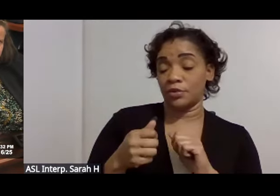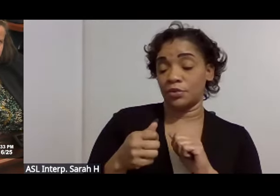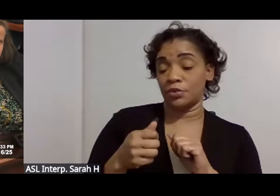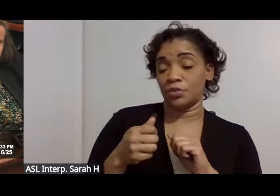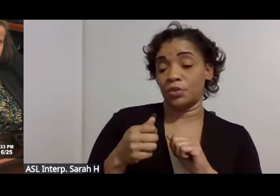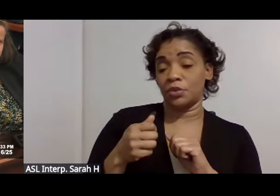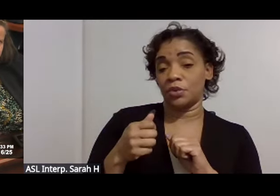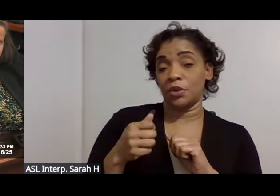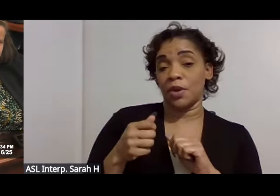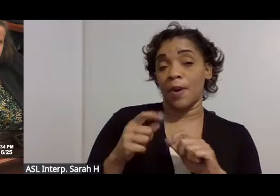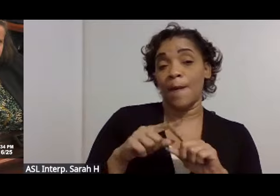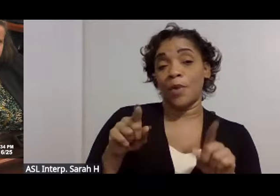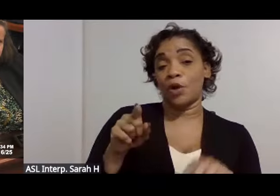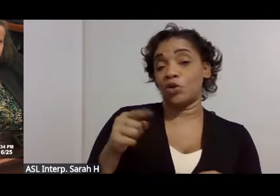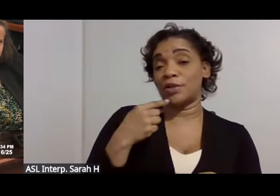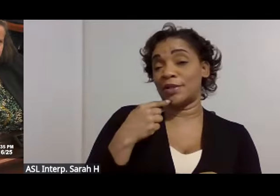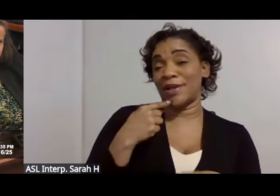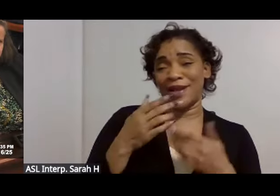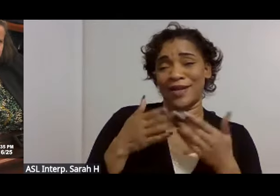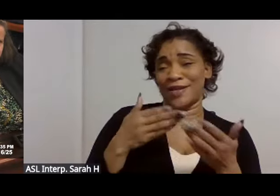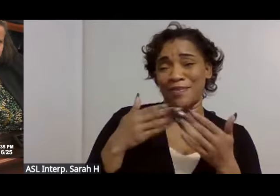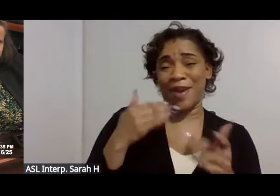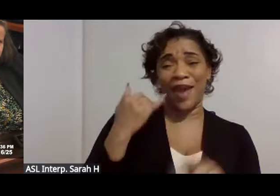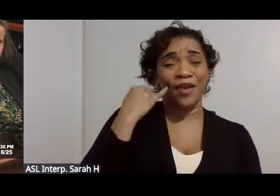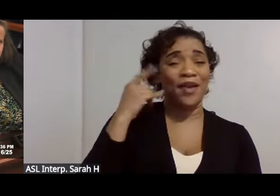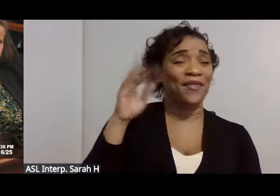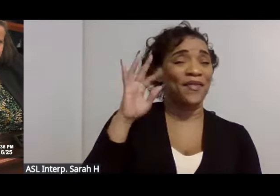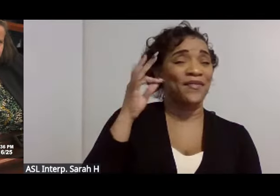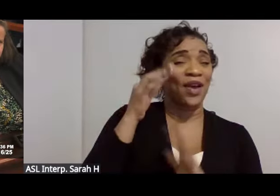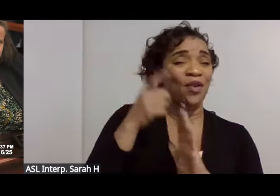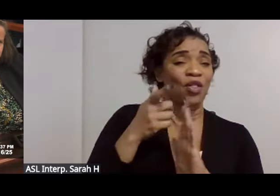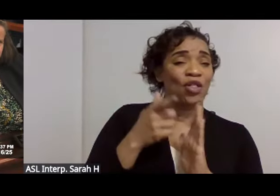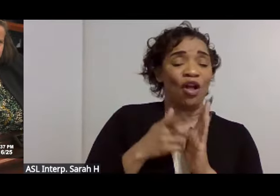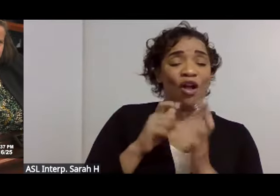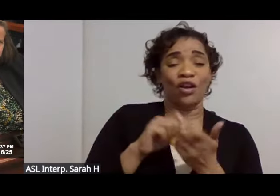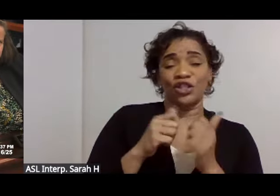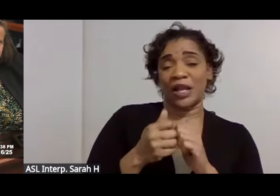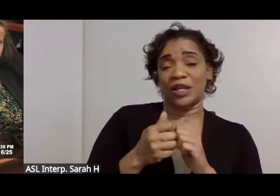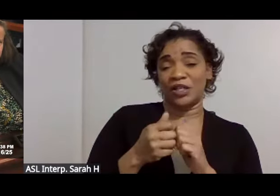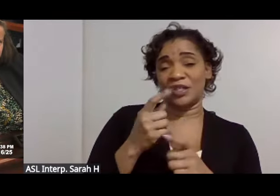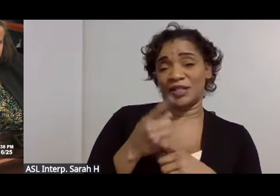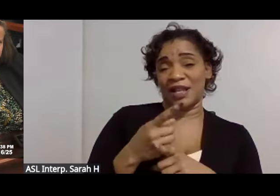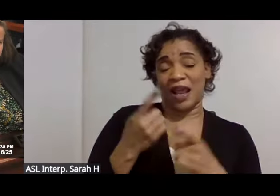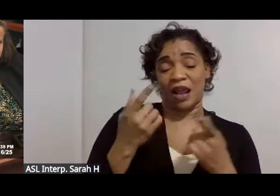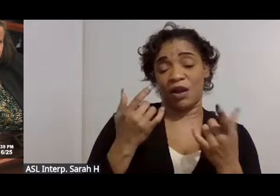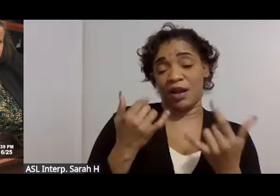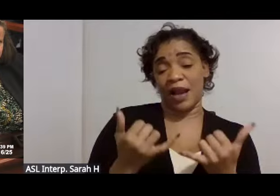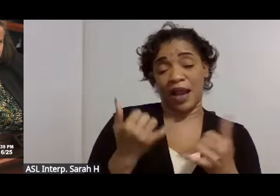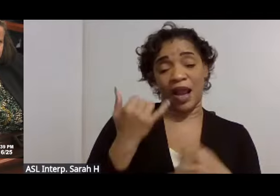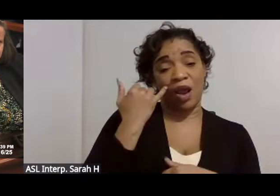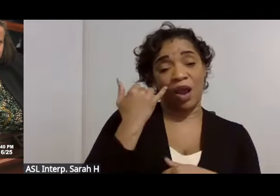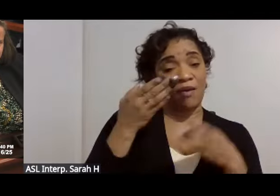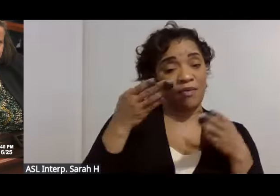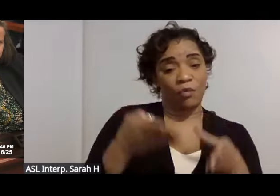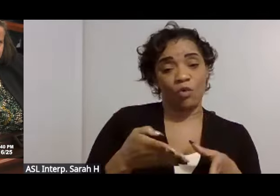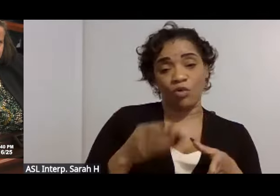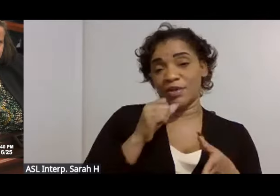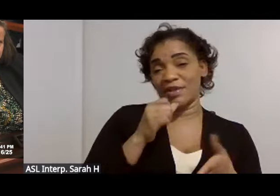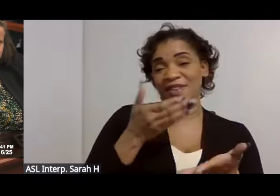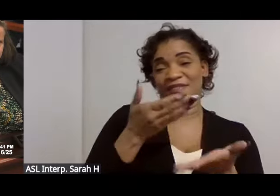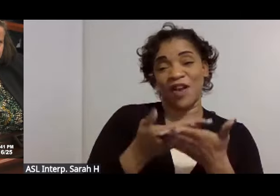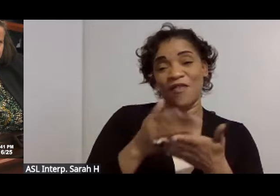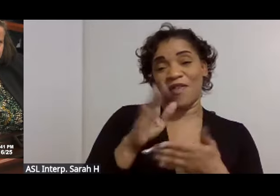But you're saying it doesn't matter if federal law changes, that right now, if the person doesn't verify the